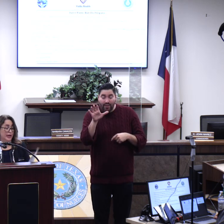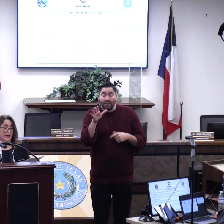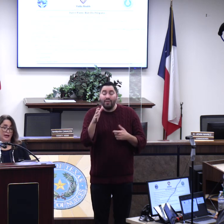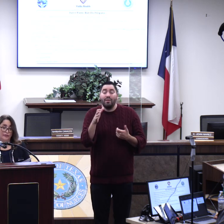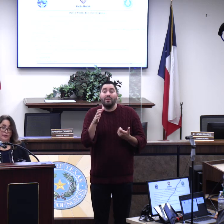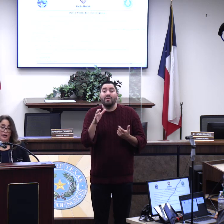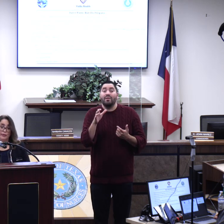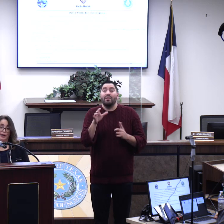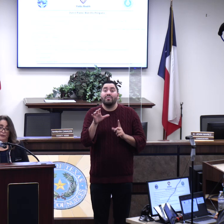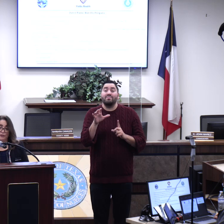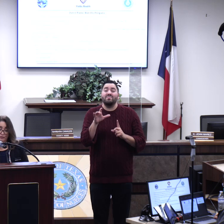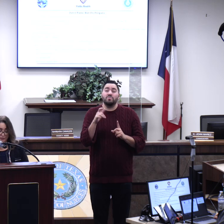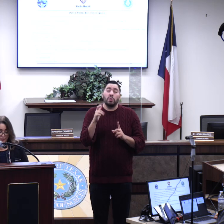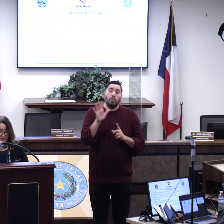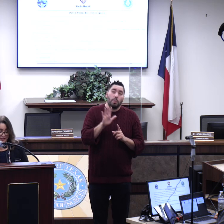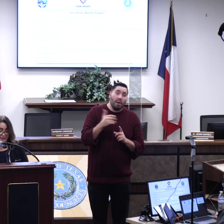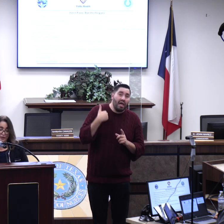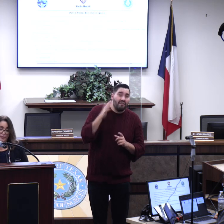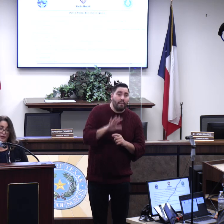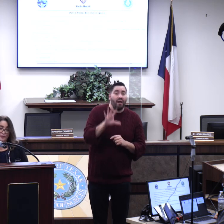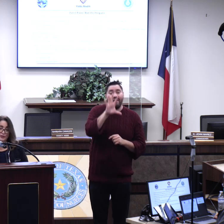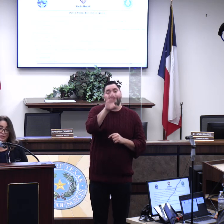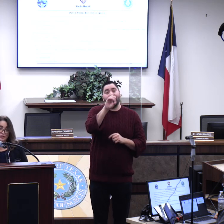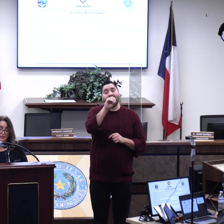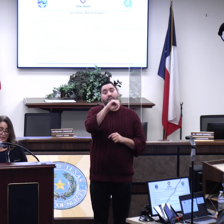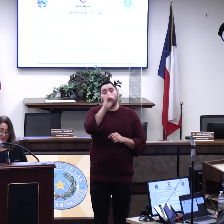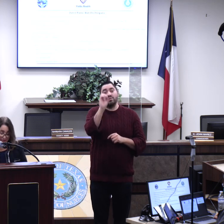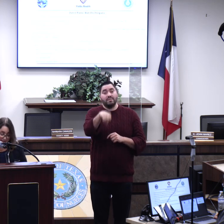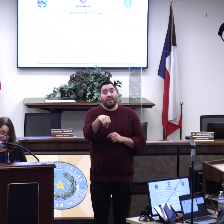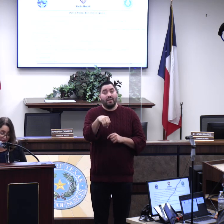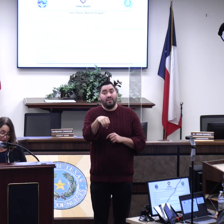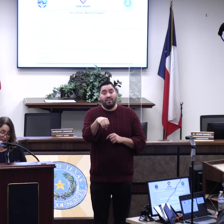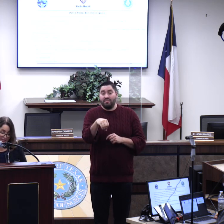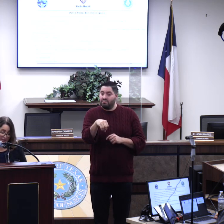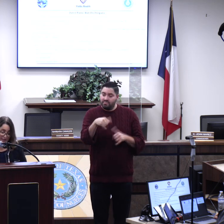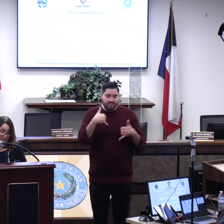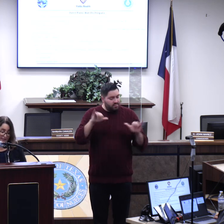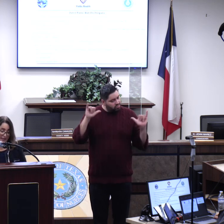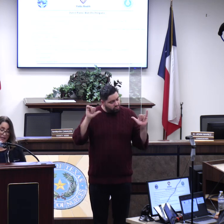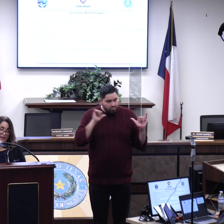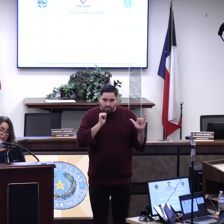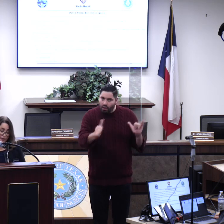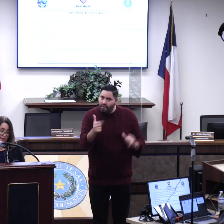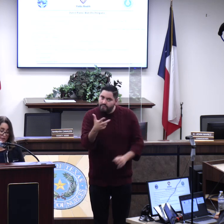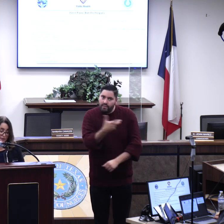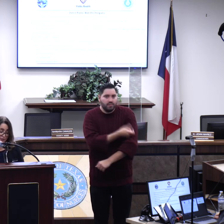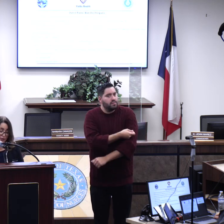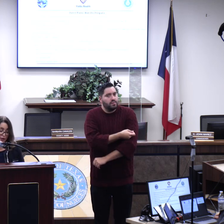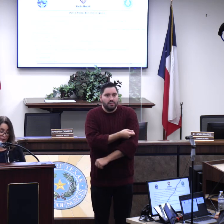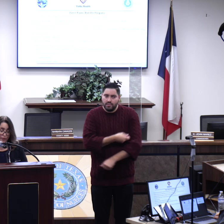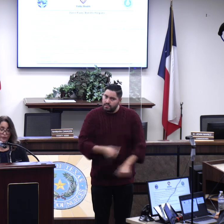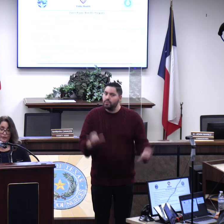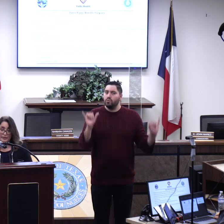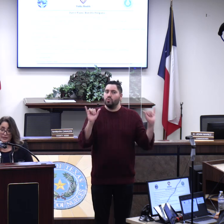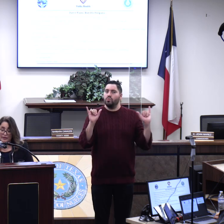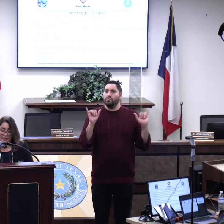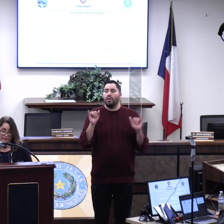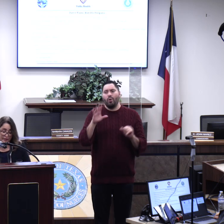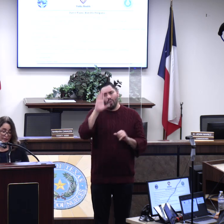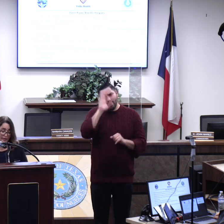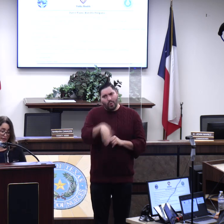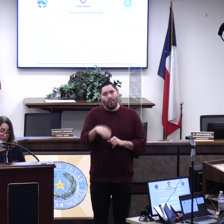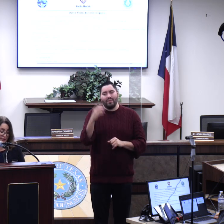we have about 50% of our population that is not vaccinated. And we do know from the